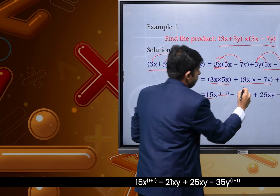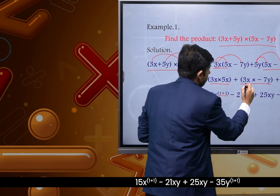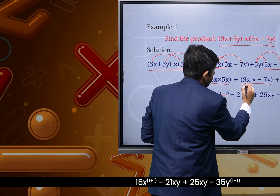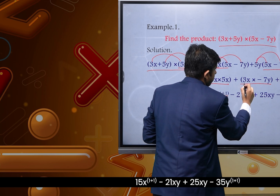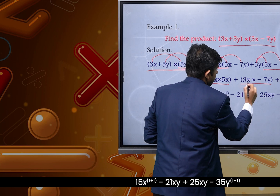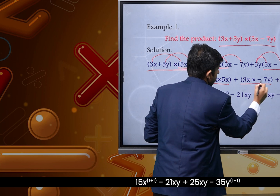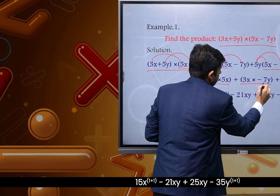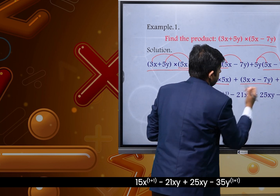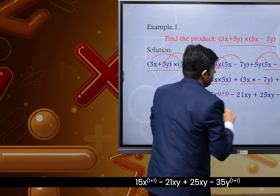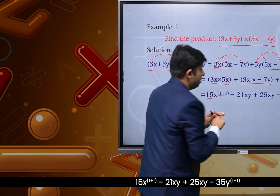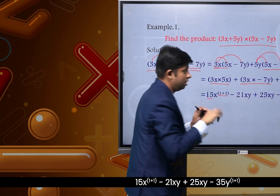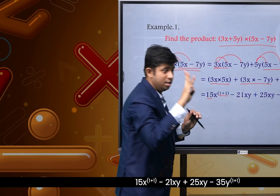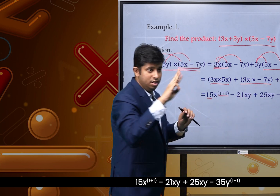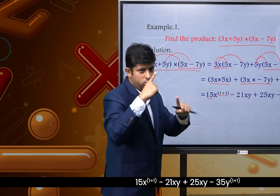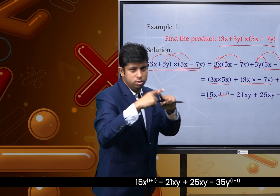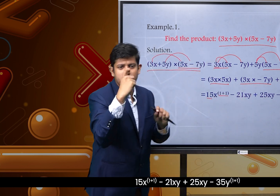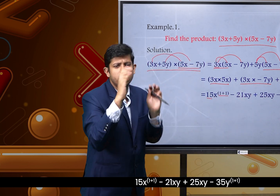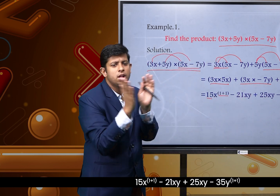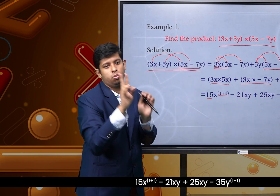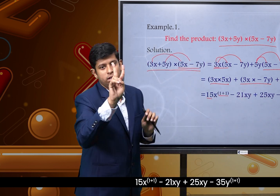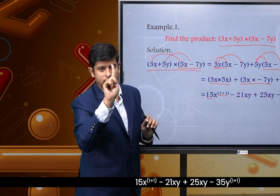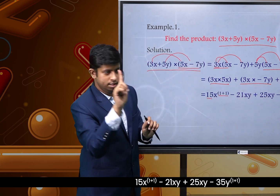Minus 21xy